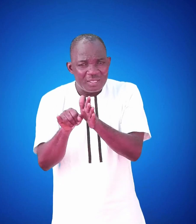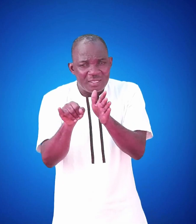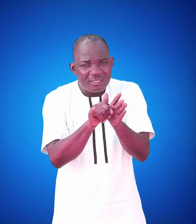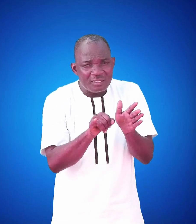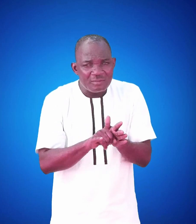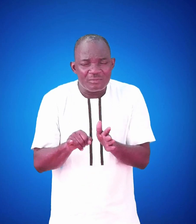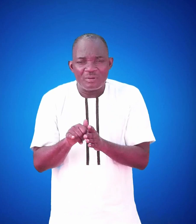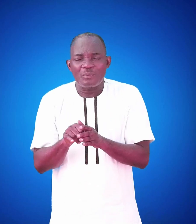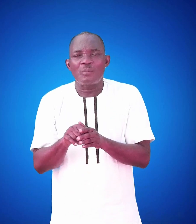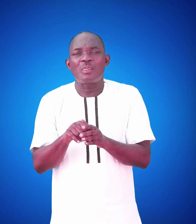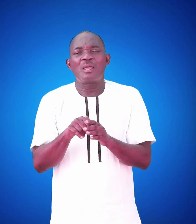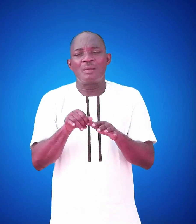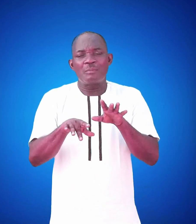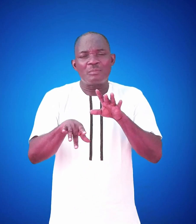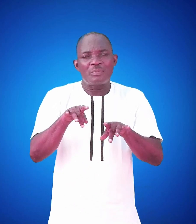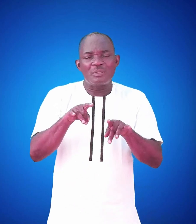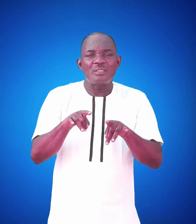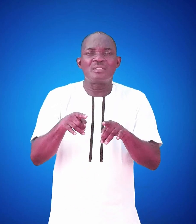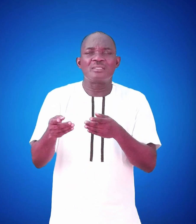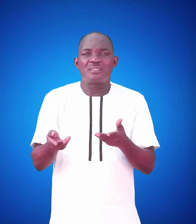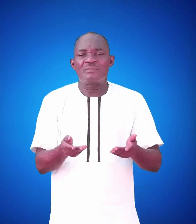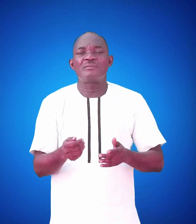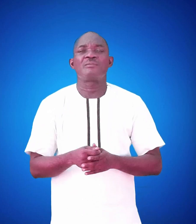identifying priority services,